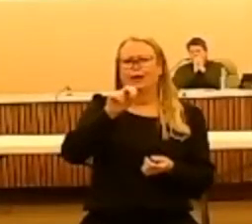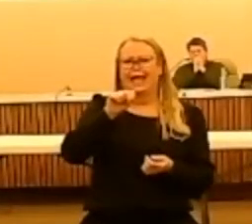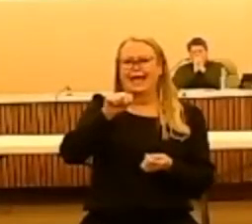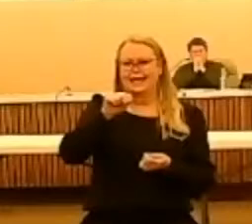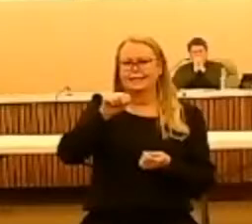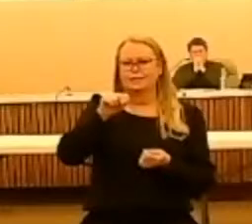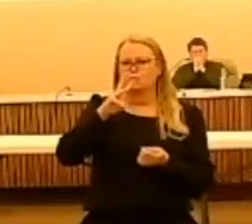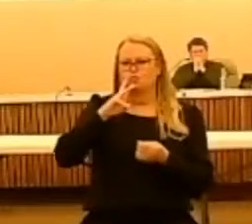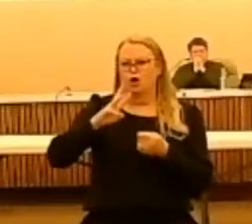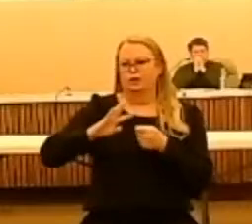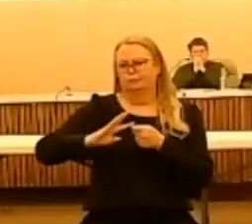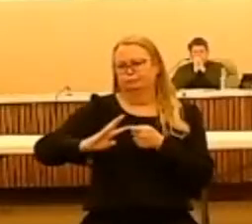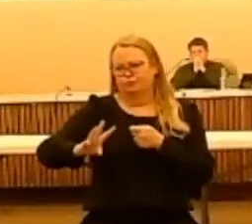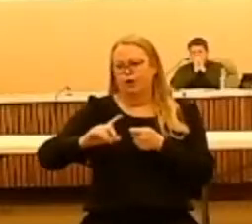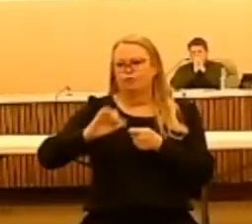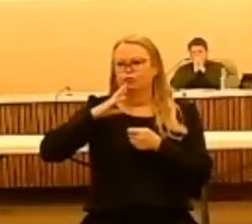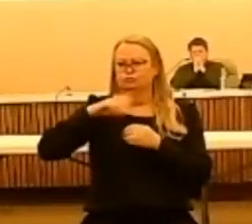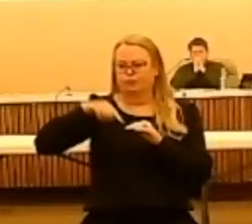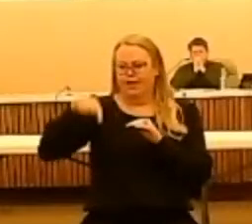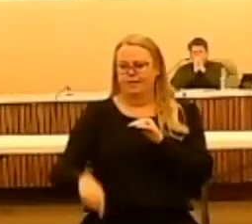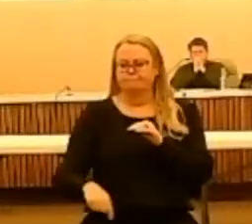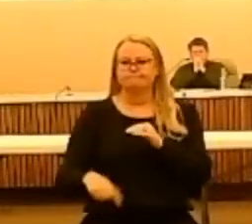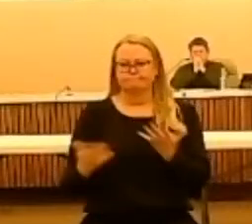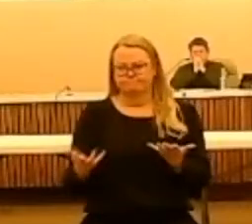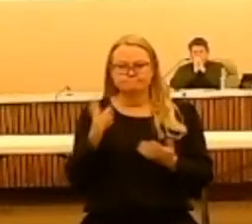already. Thank you.